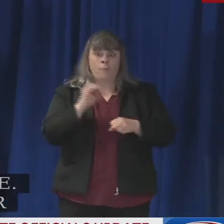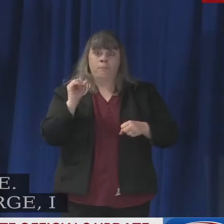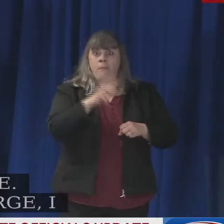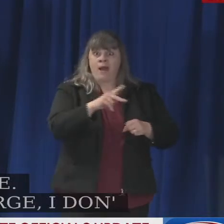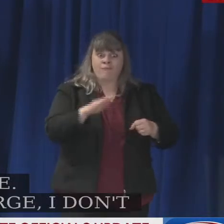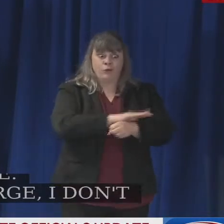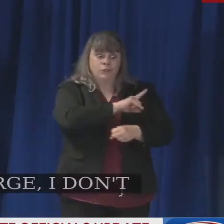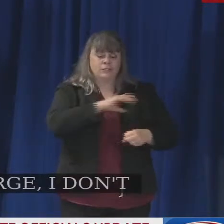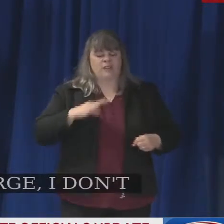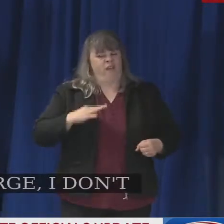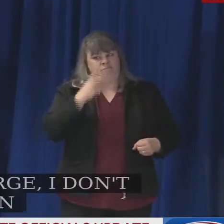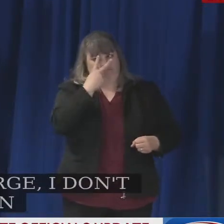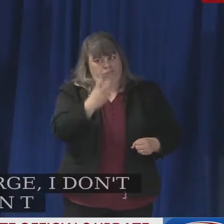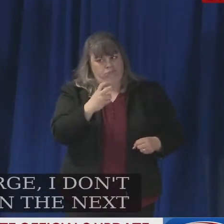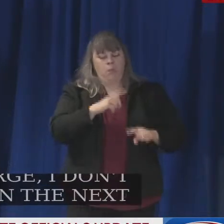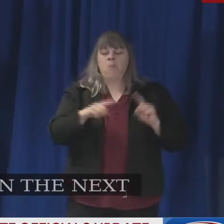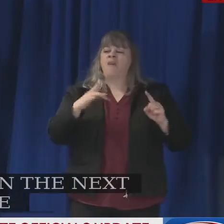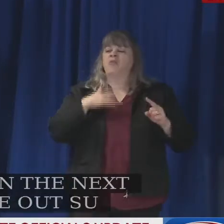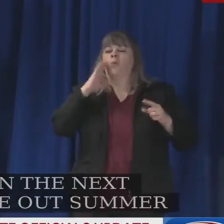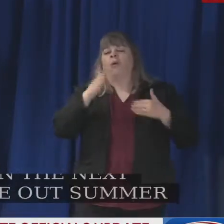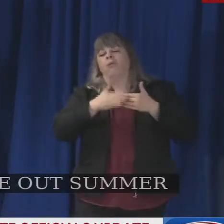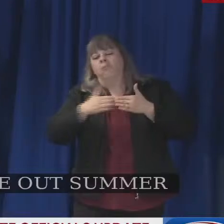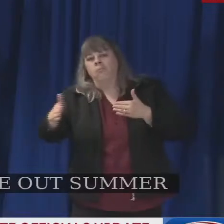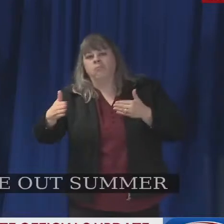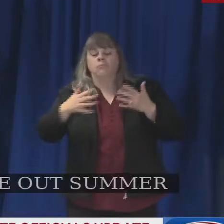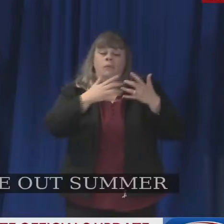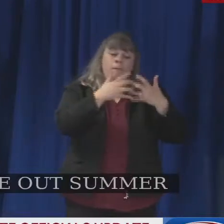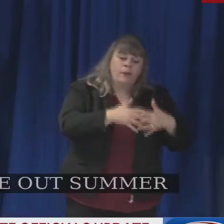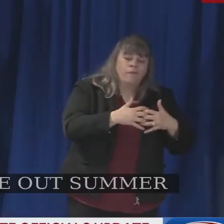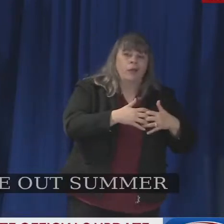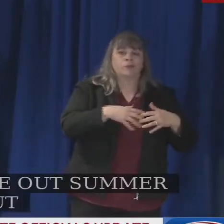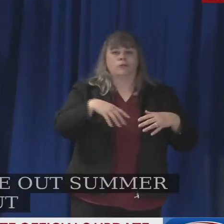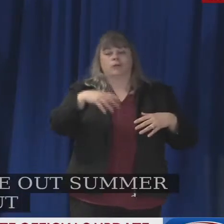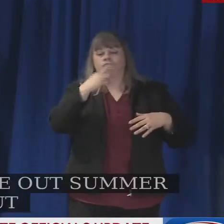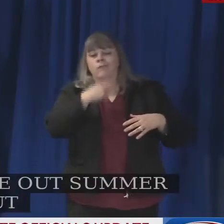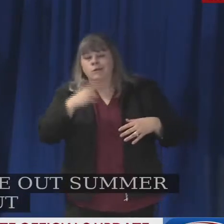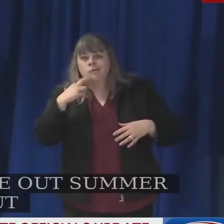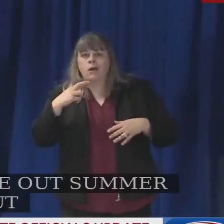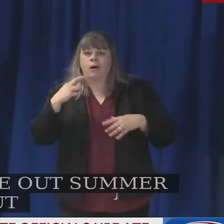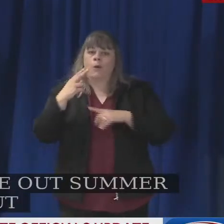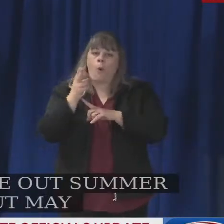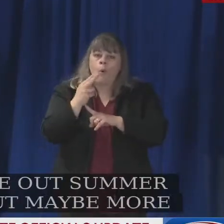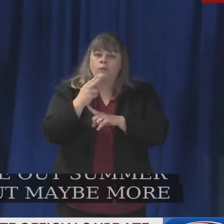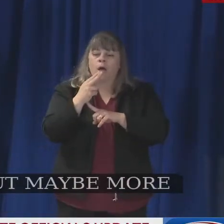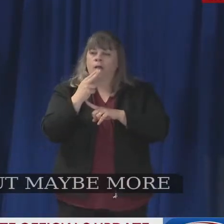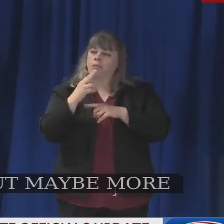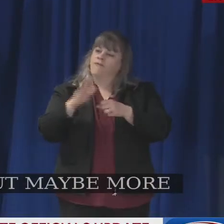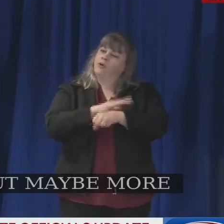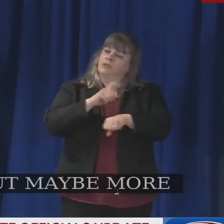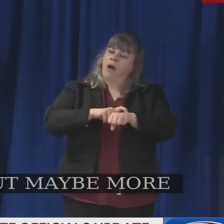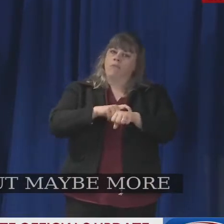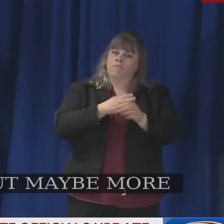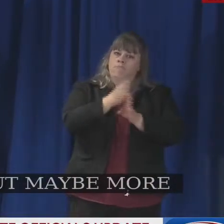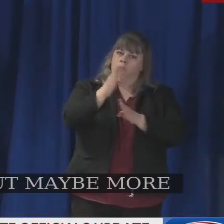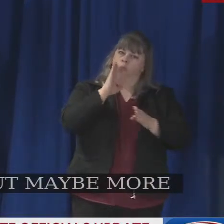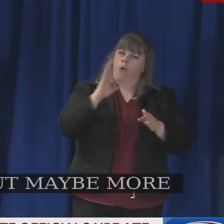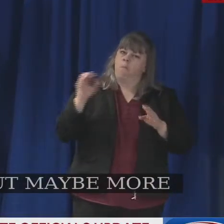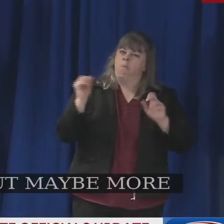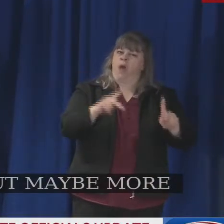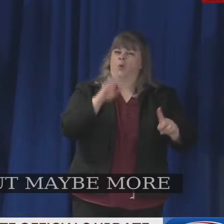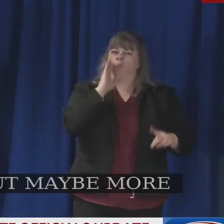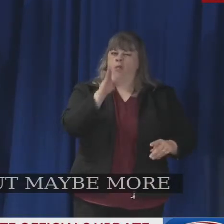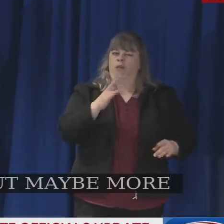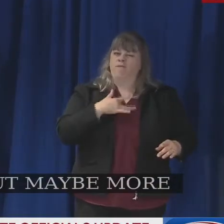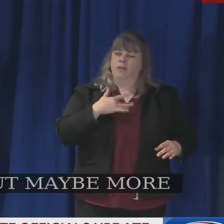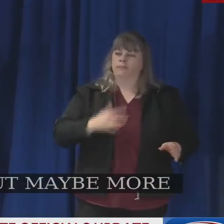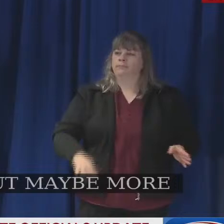in terms of the long-term fare, whether it's in manufacturing or you know, the more of the full-time professional fields. Yeah,